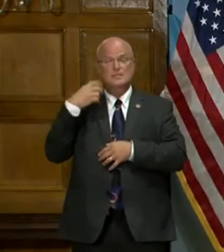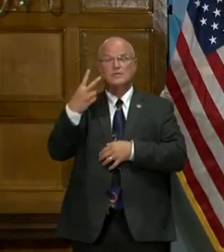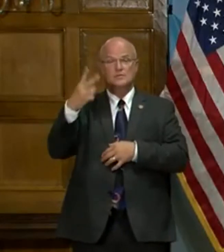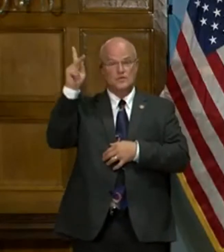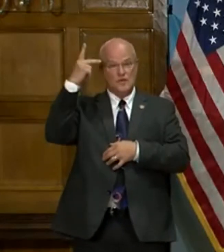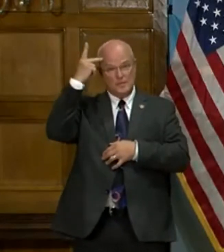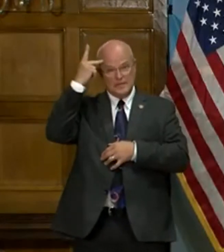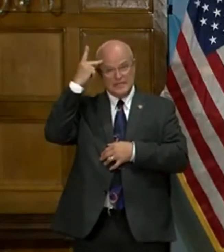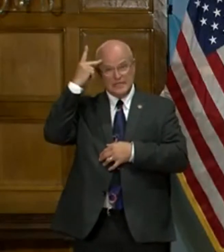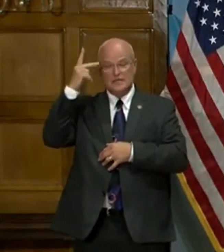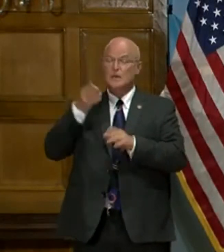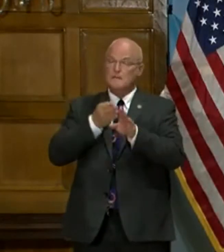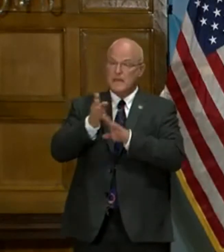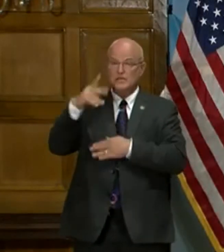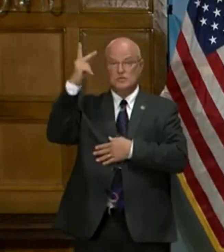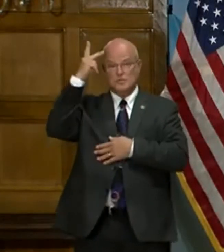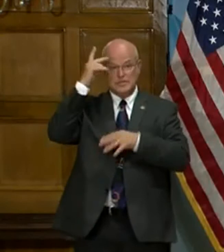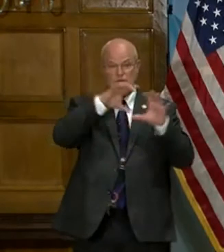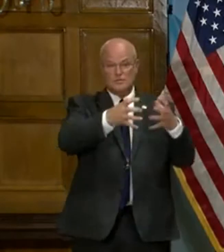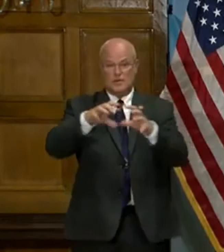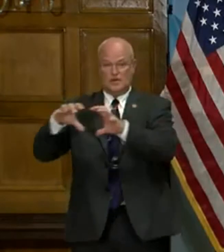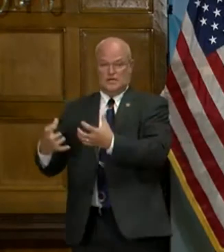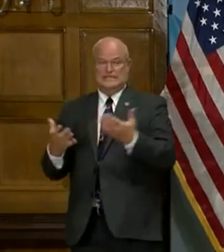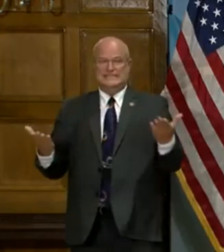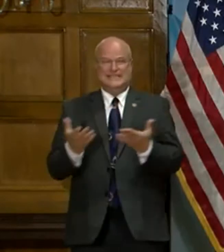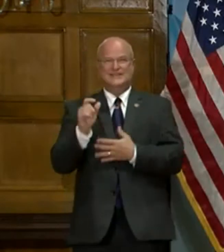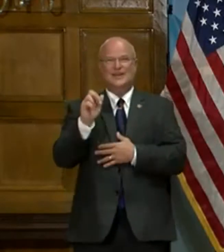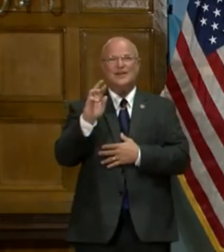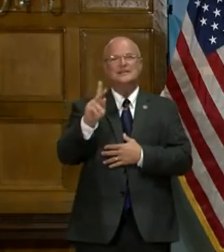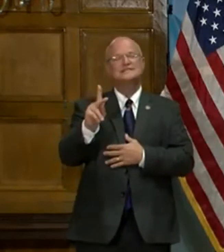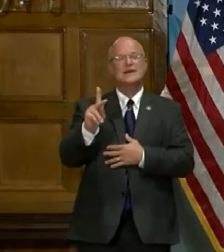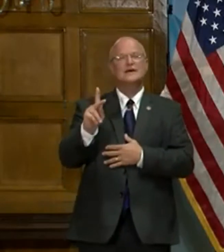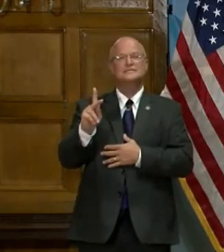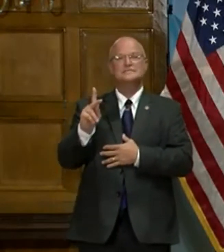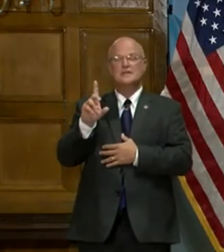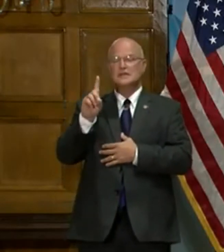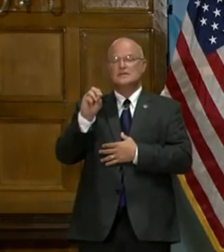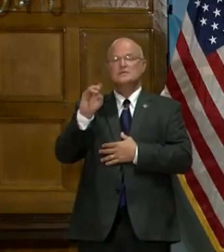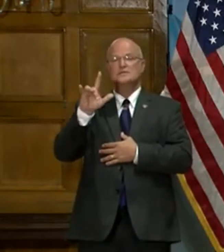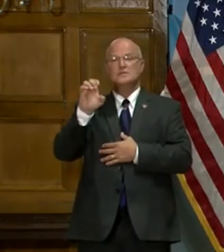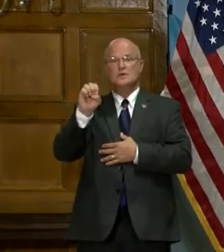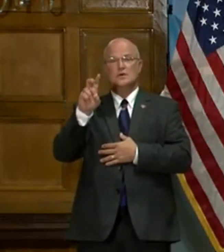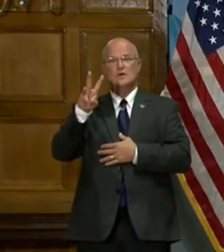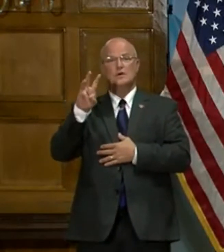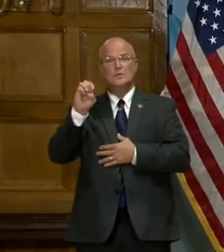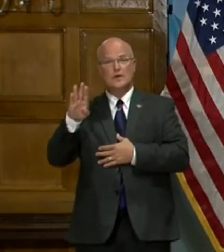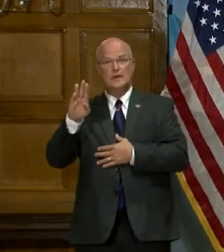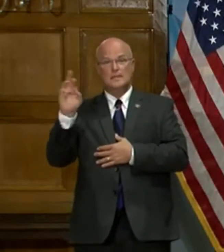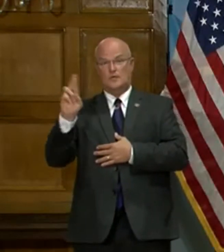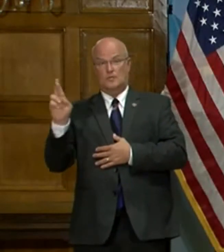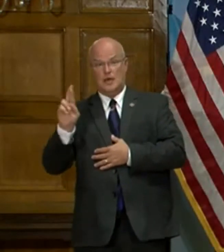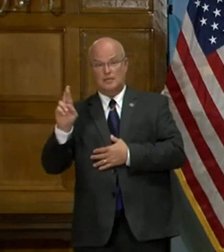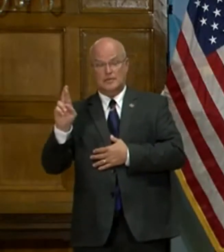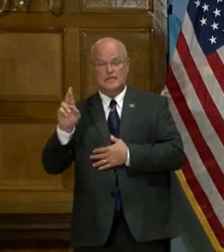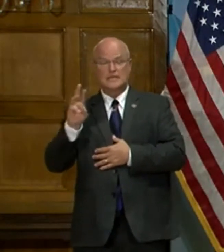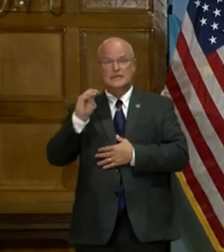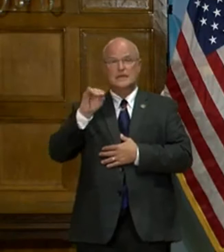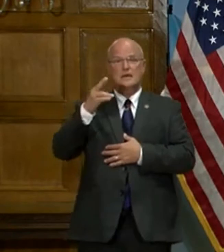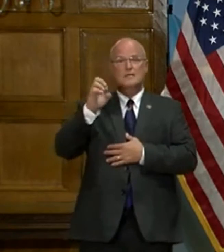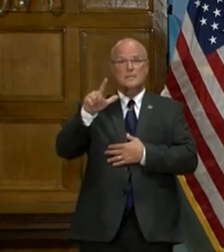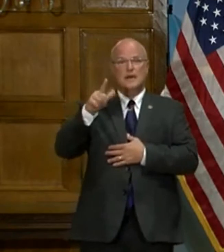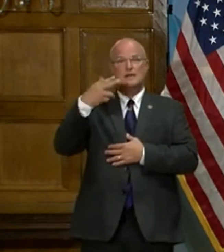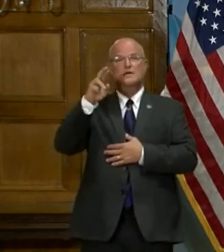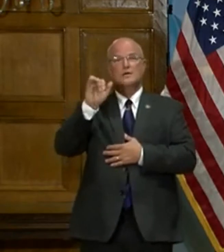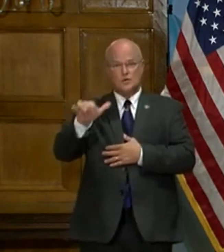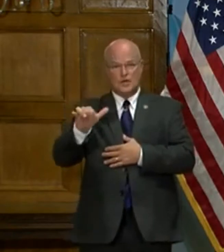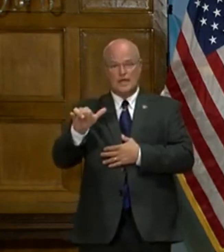two major political parties in Arkansas, Doyle Webb, chairman of the Republican Party, and Michael John